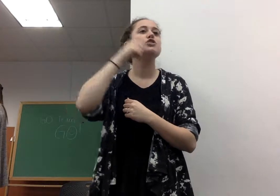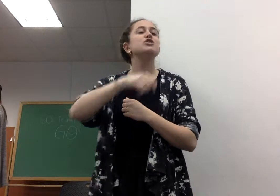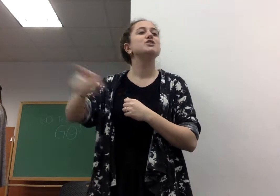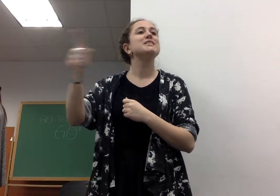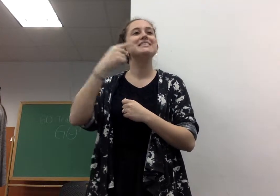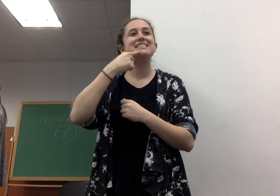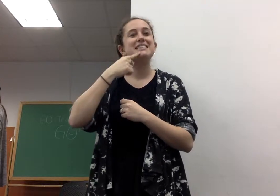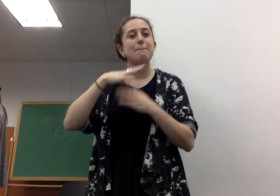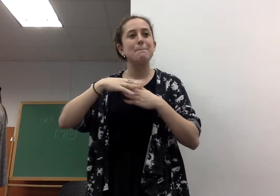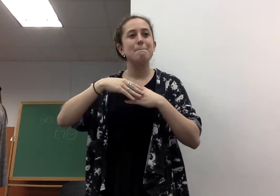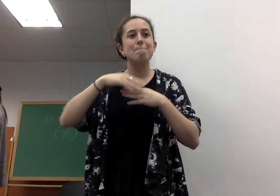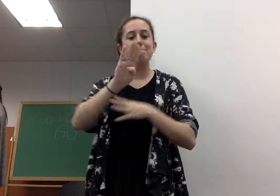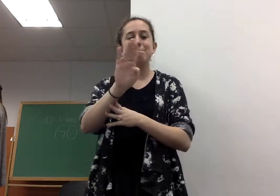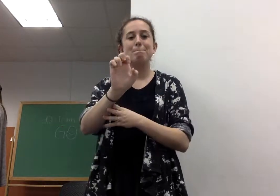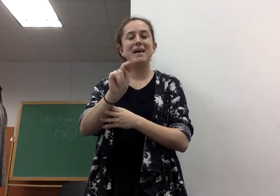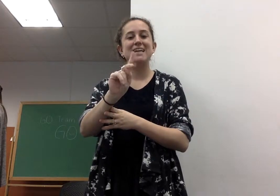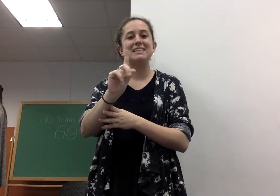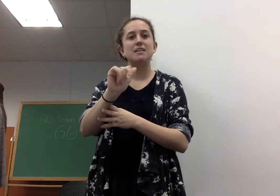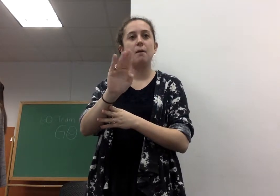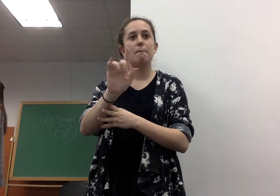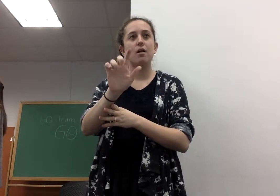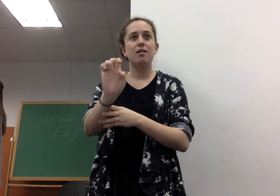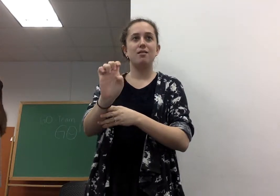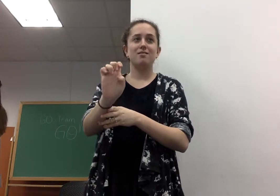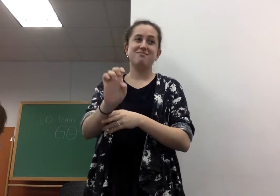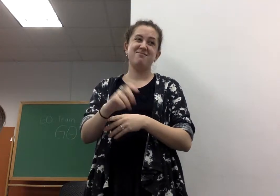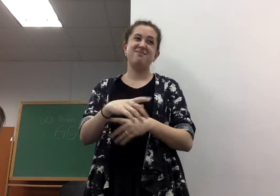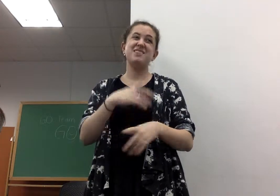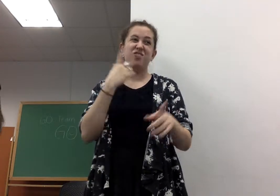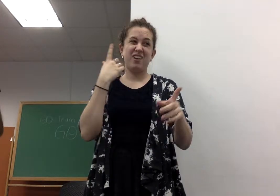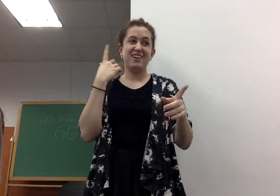heard is bendable? Yeah? Yeah, it hurts when you pull it. Go ahead.